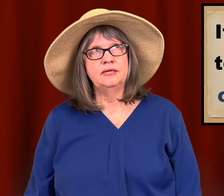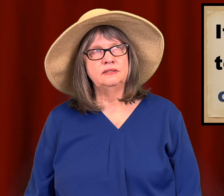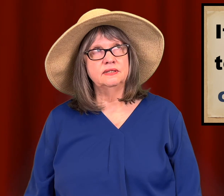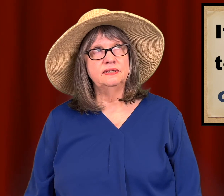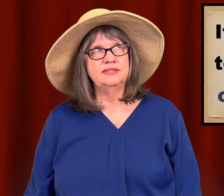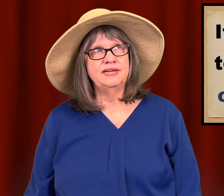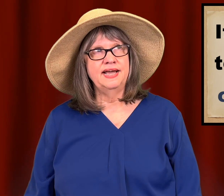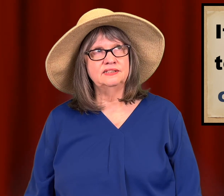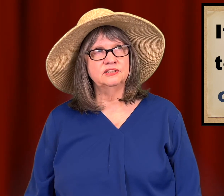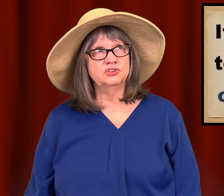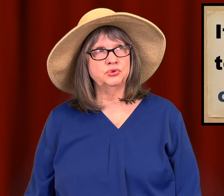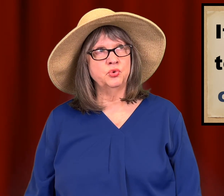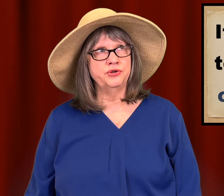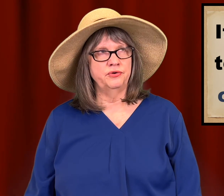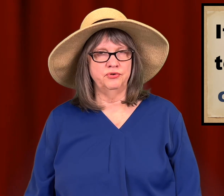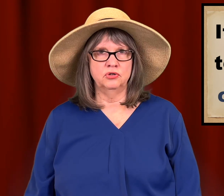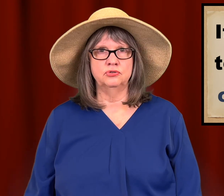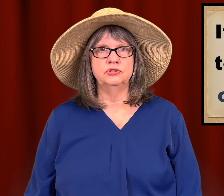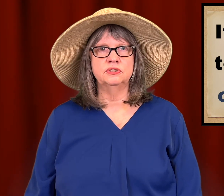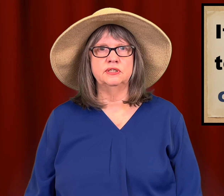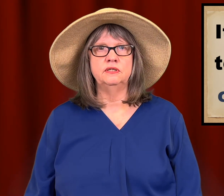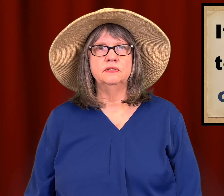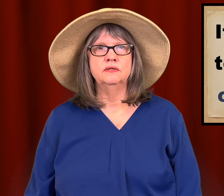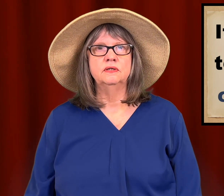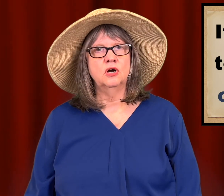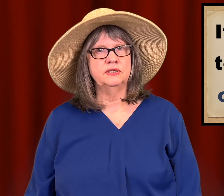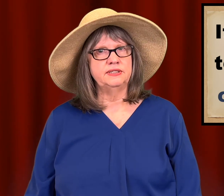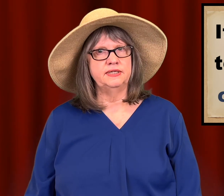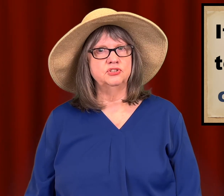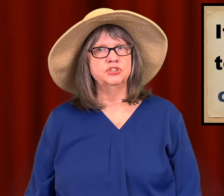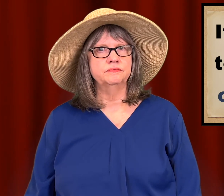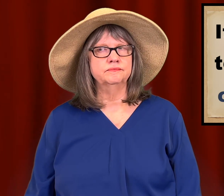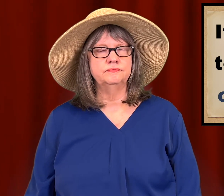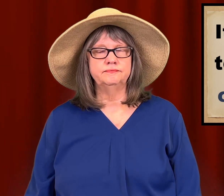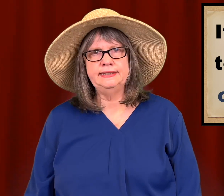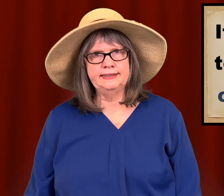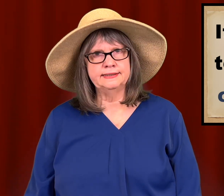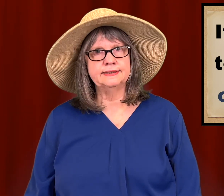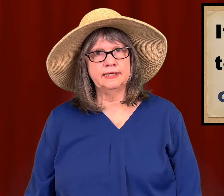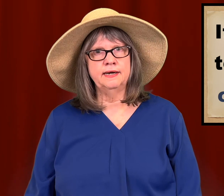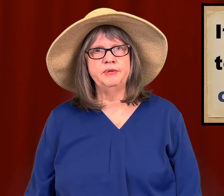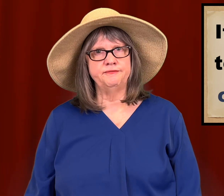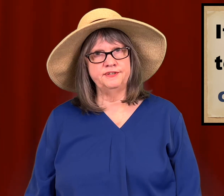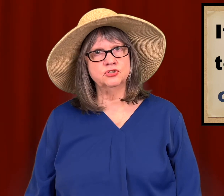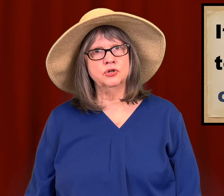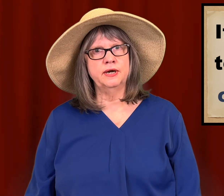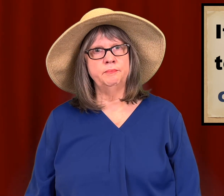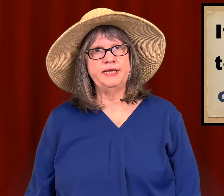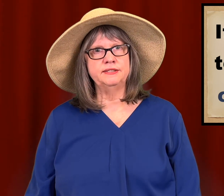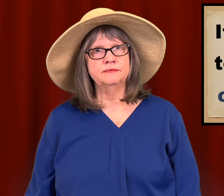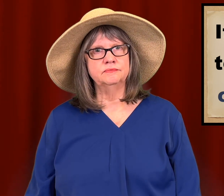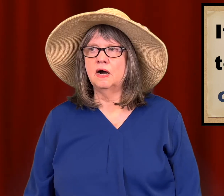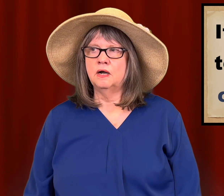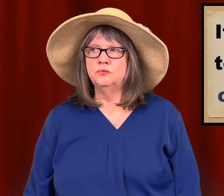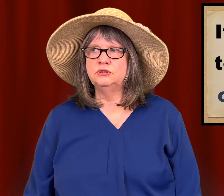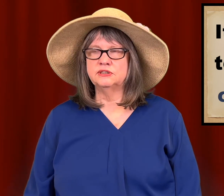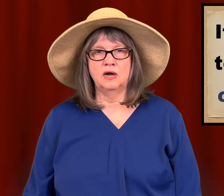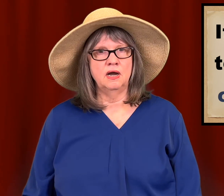And it has a sort of urgency connotation. It is time to fish or cut bait. I would